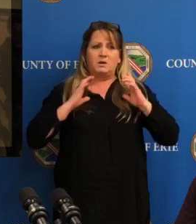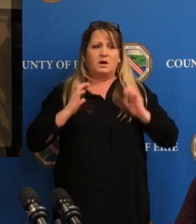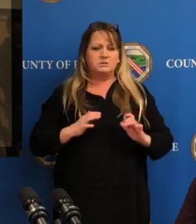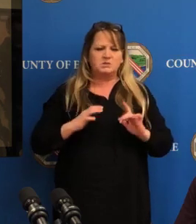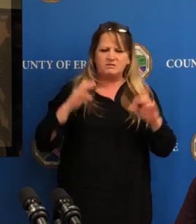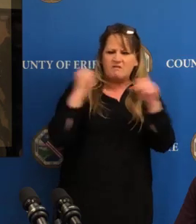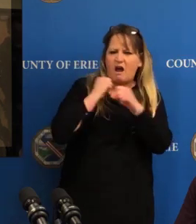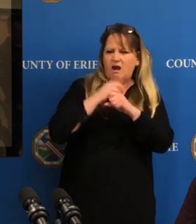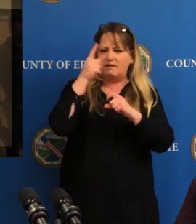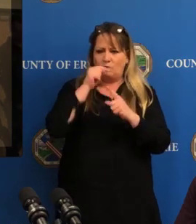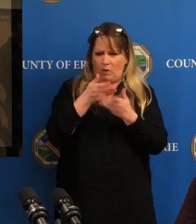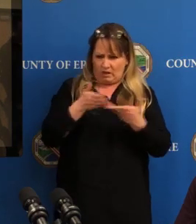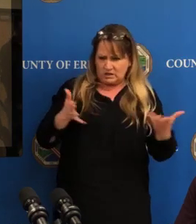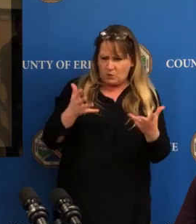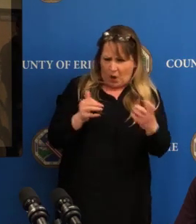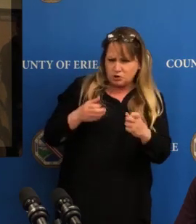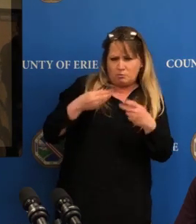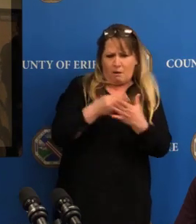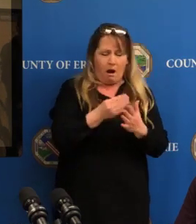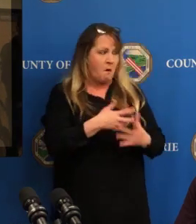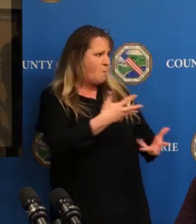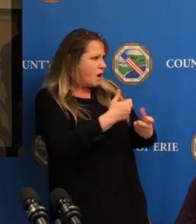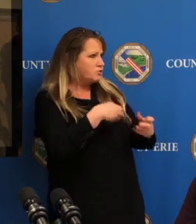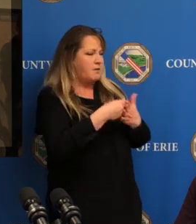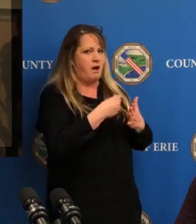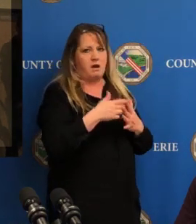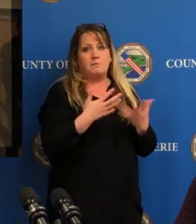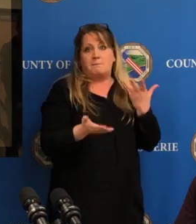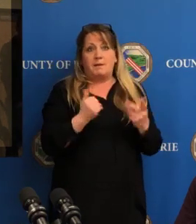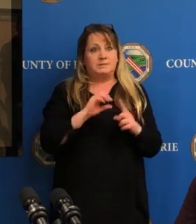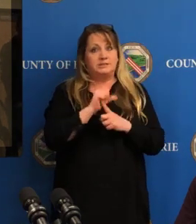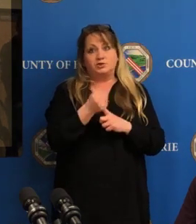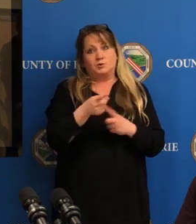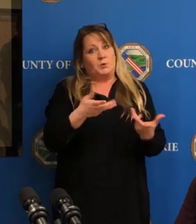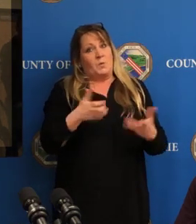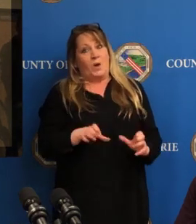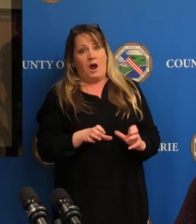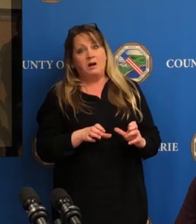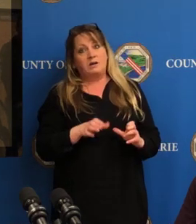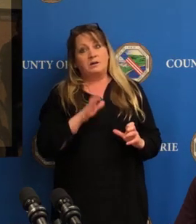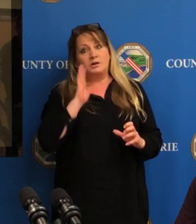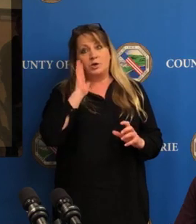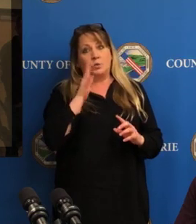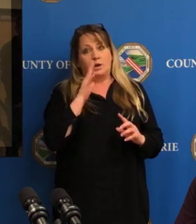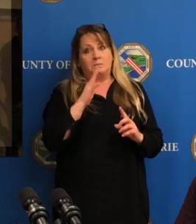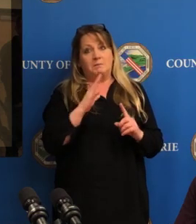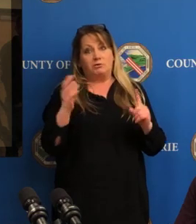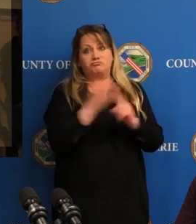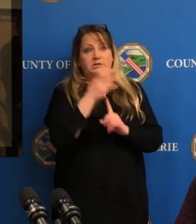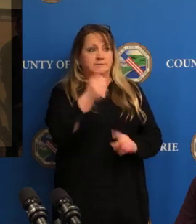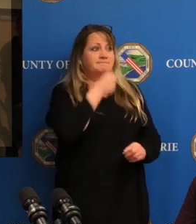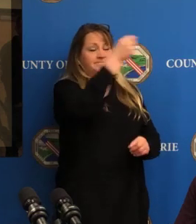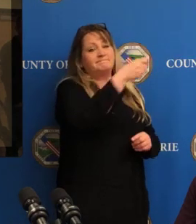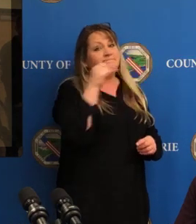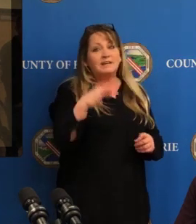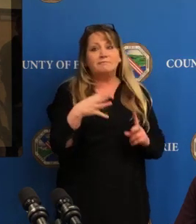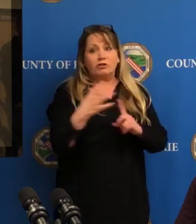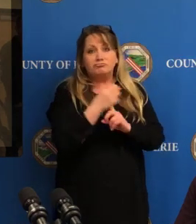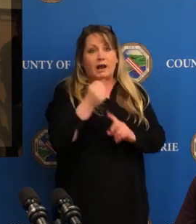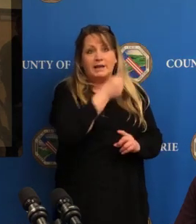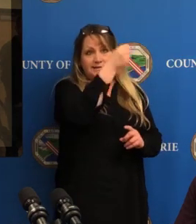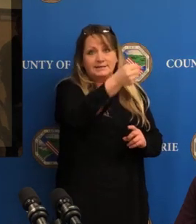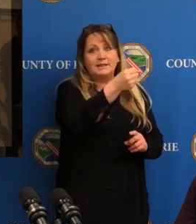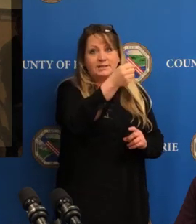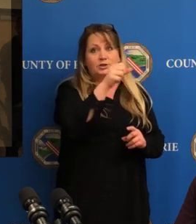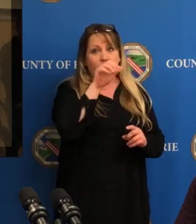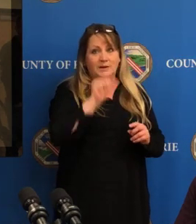over goods. You may find yourself in a situation you don't want to be, which is in our holding center, because if you're arrested, you could be